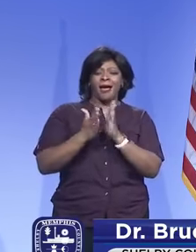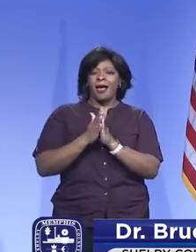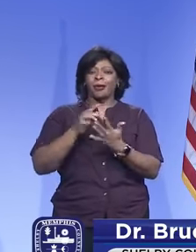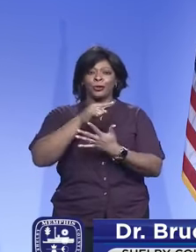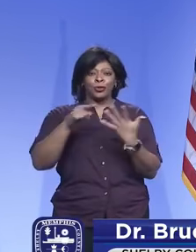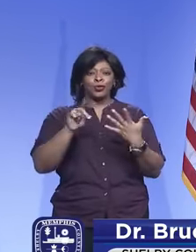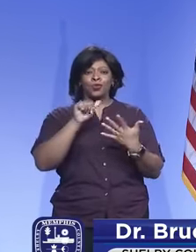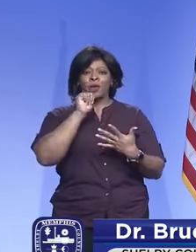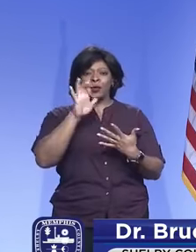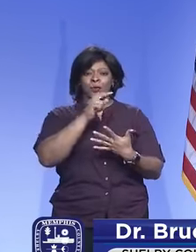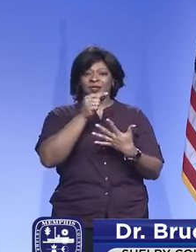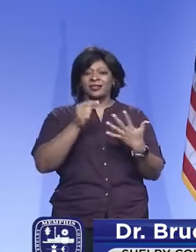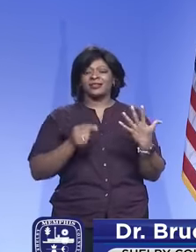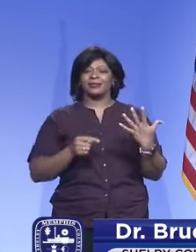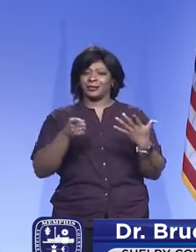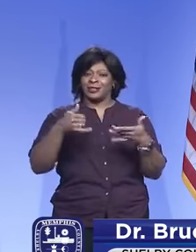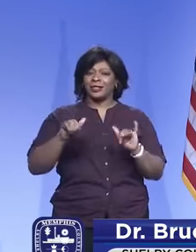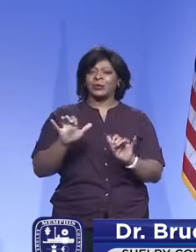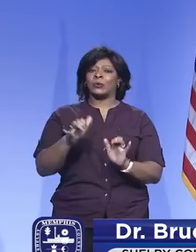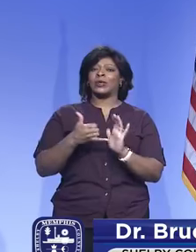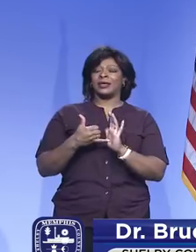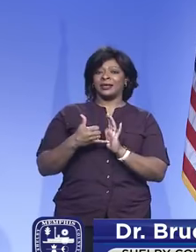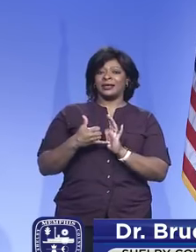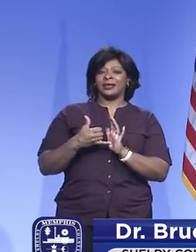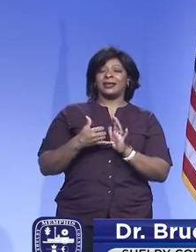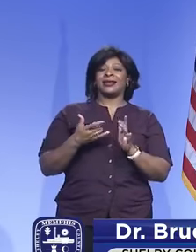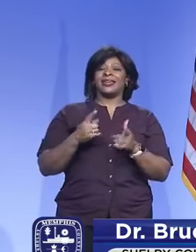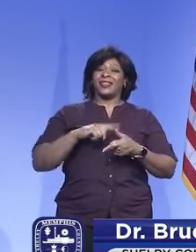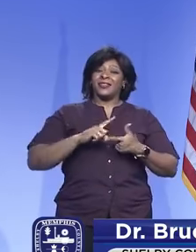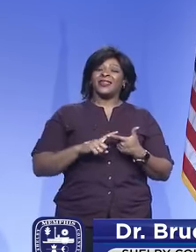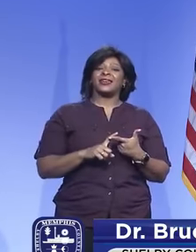do. And then